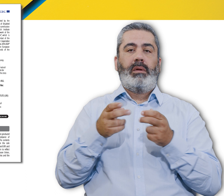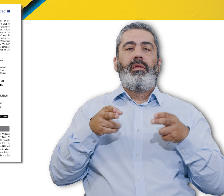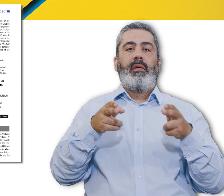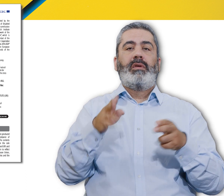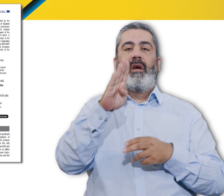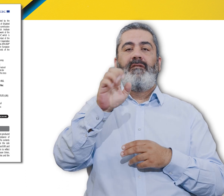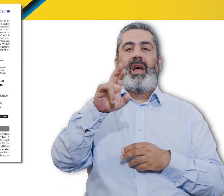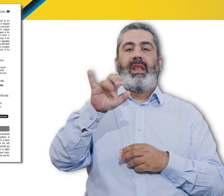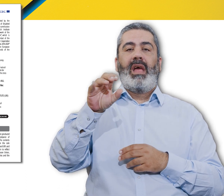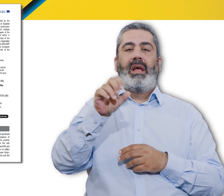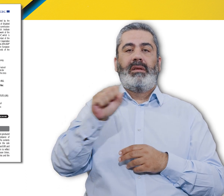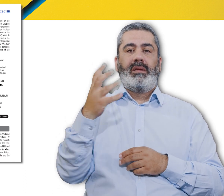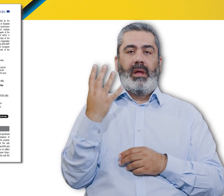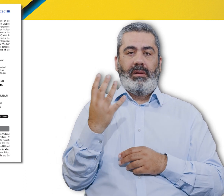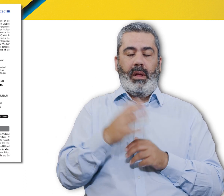Str.